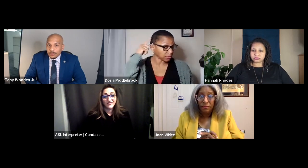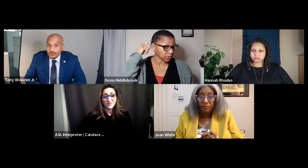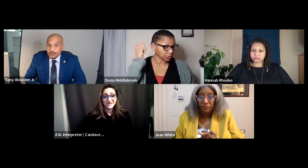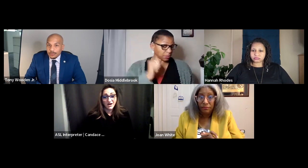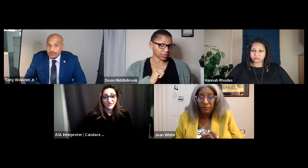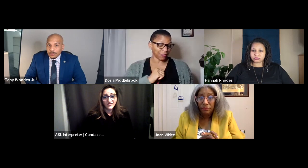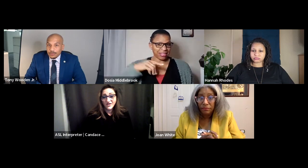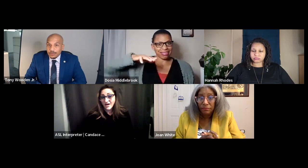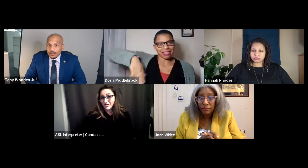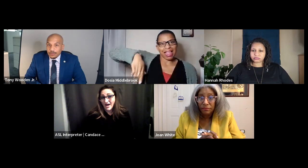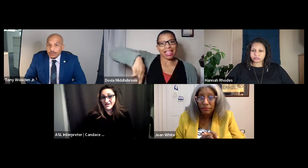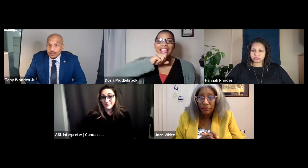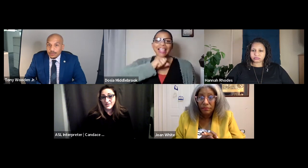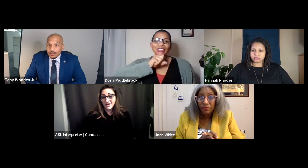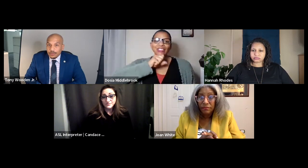For myself, I have an implant